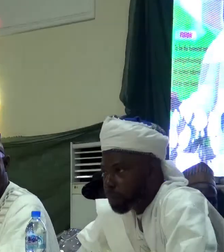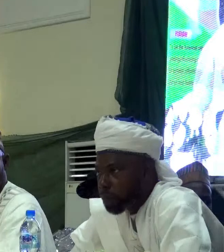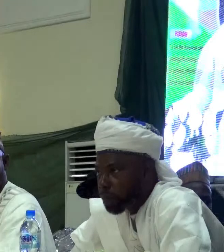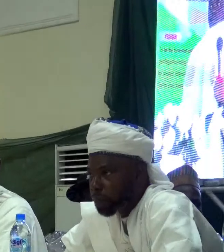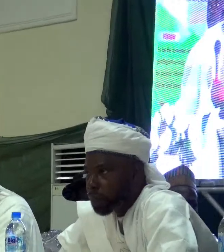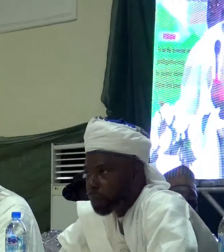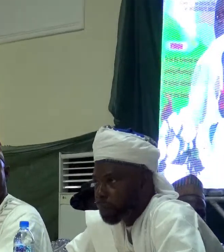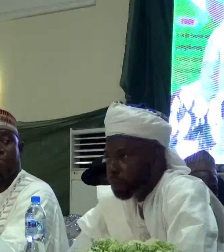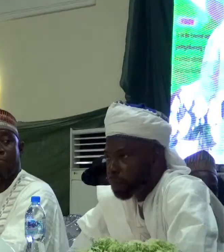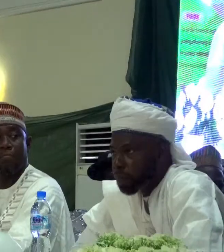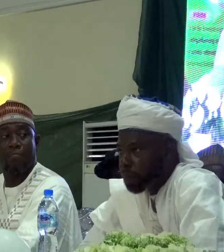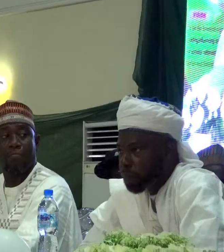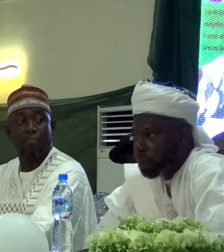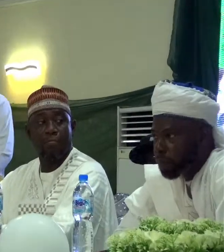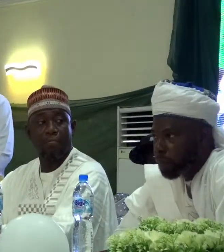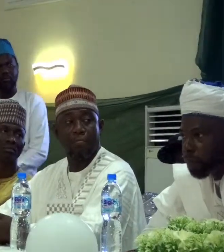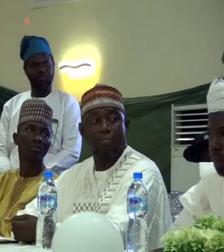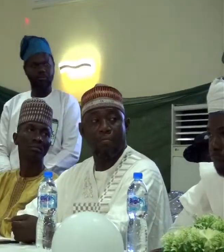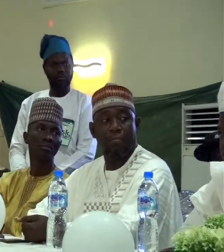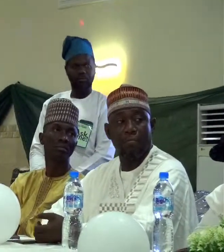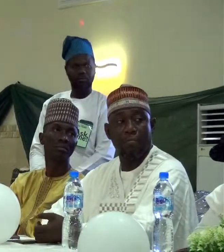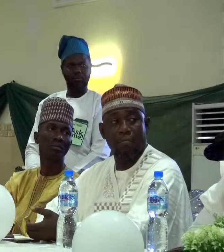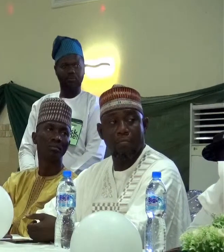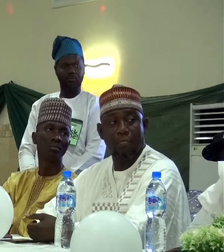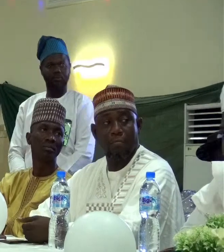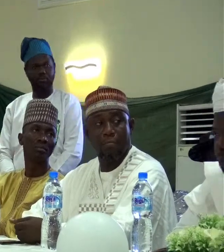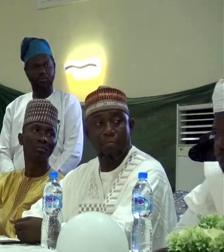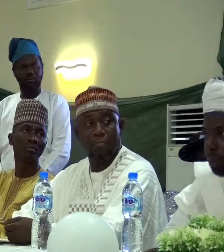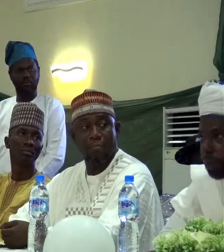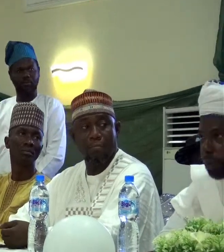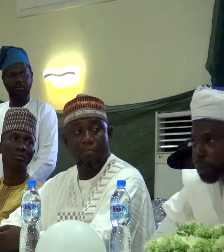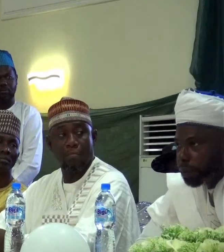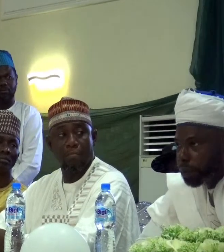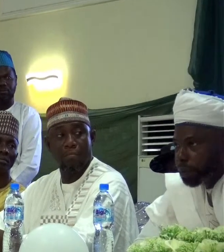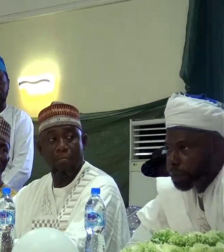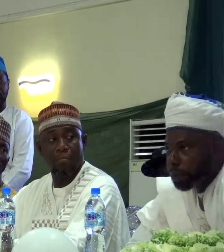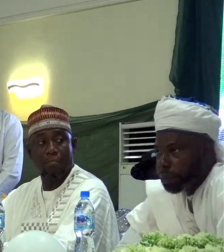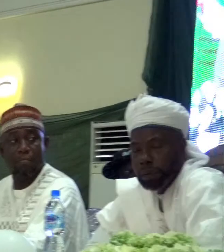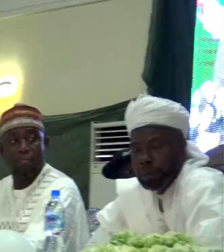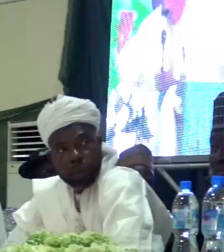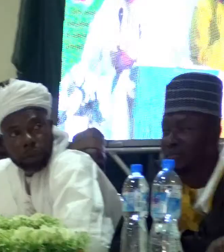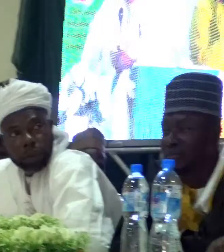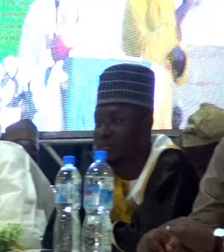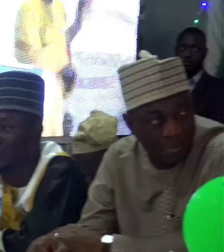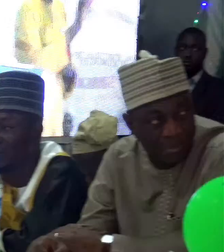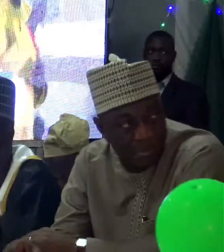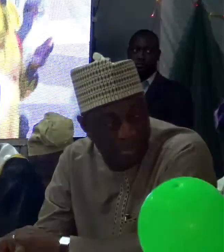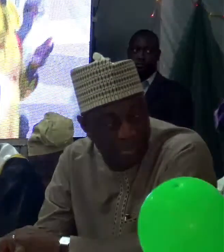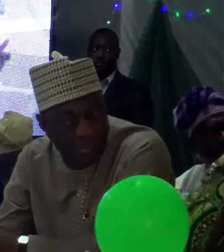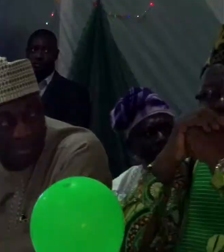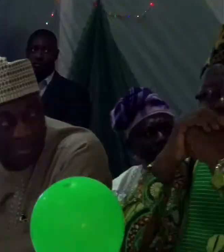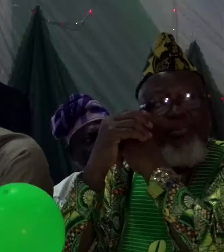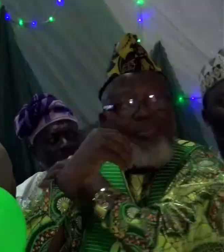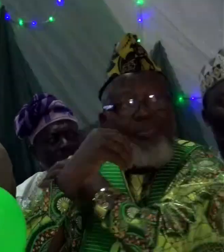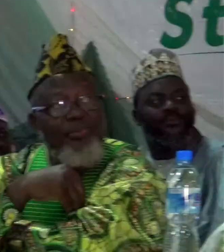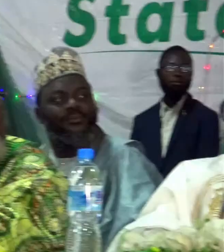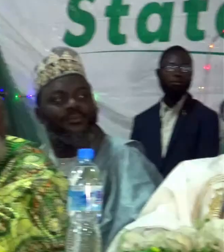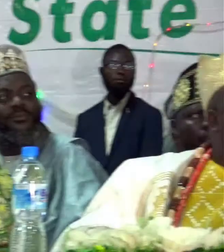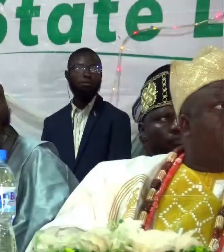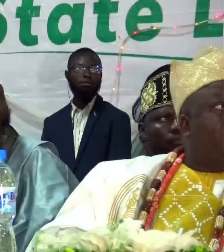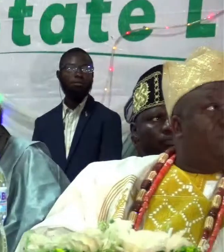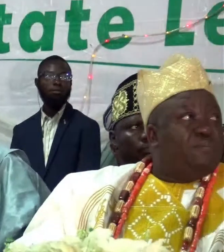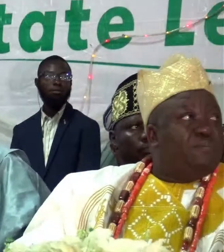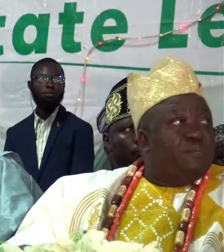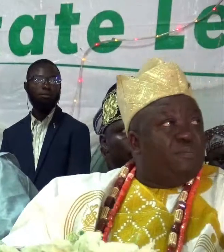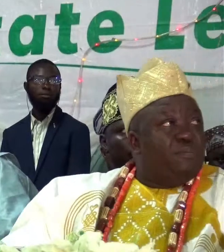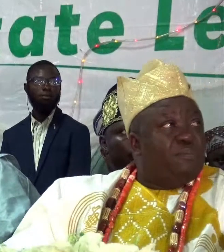hasanati yusibuna sayyiat dalika zikra li zakirin. Olorun soro moral benu. To ba ti e wa sase si o to sin ti oda. To